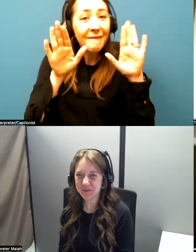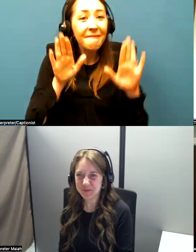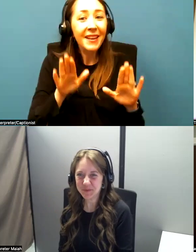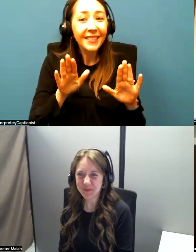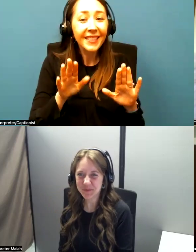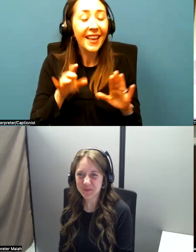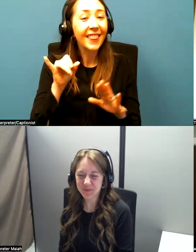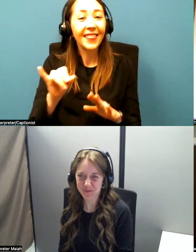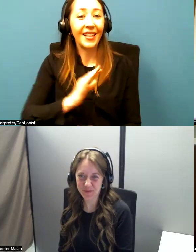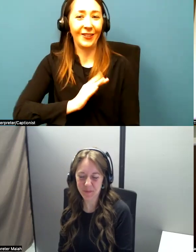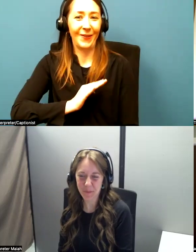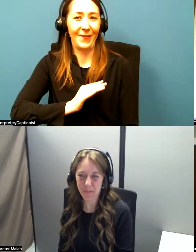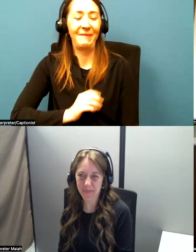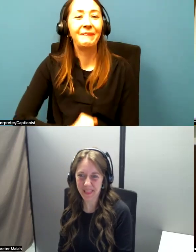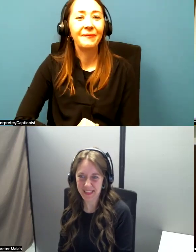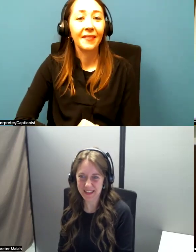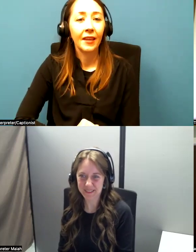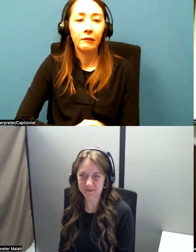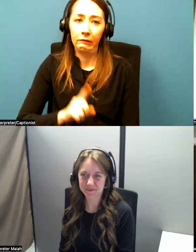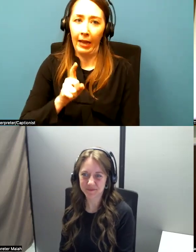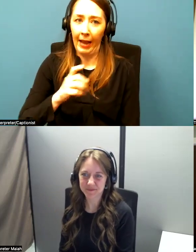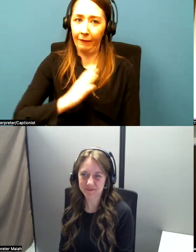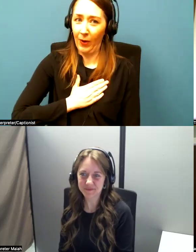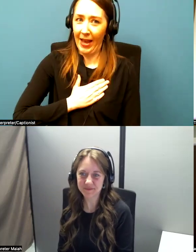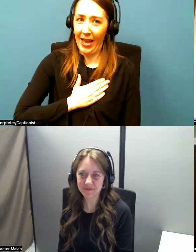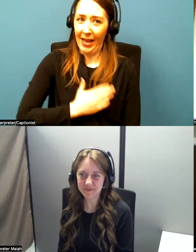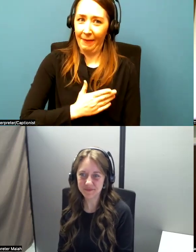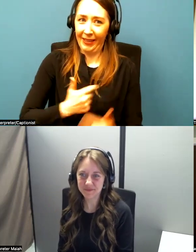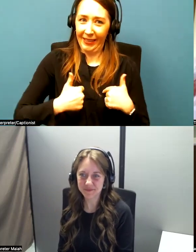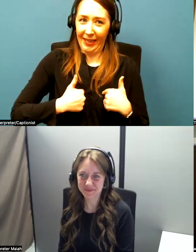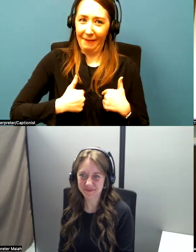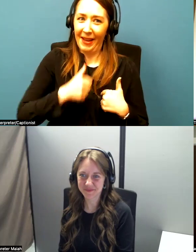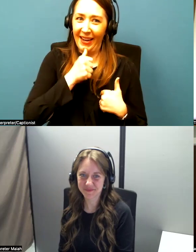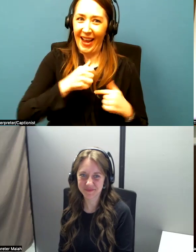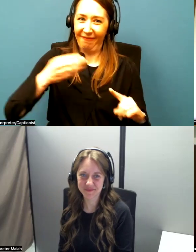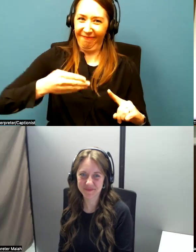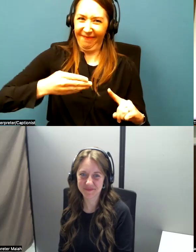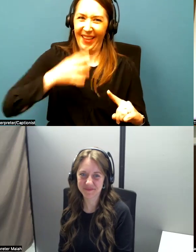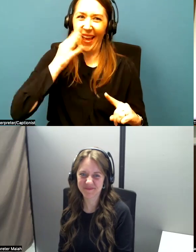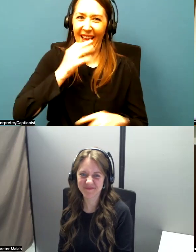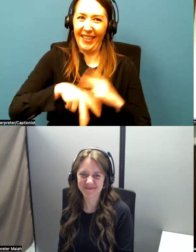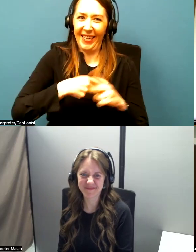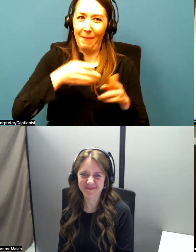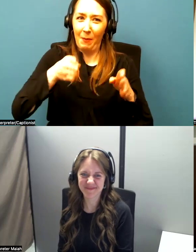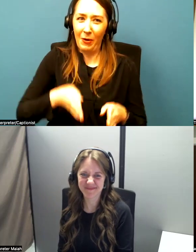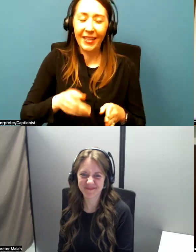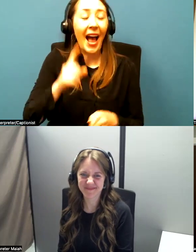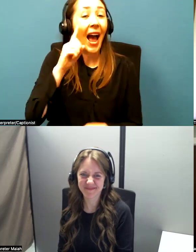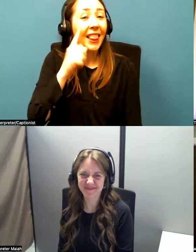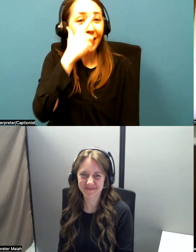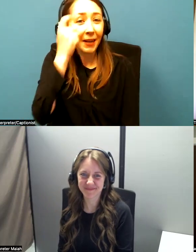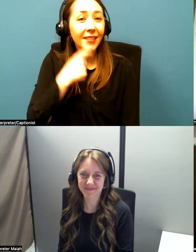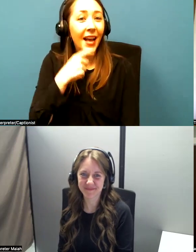Amazing. That's so cool. I have to admit, I'm not as much a cat person. And I think it started because